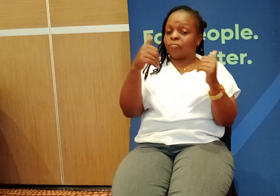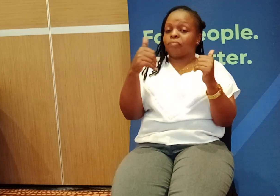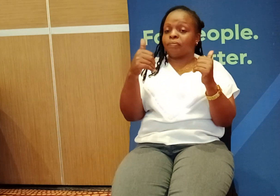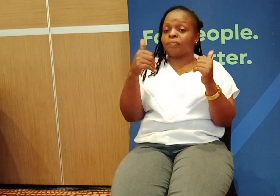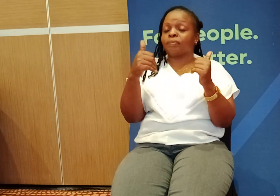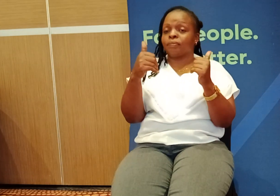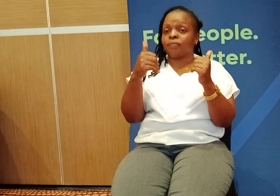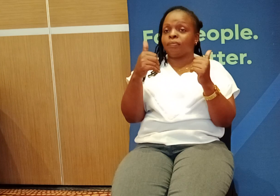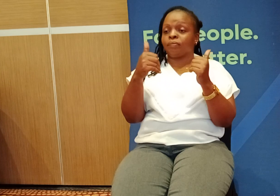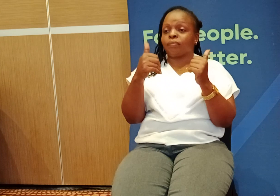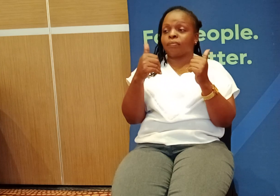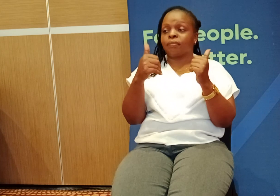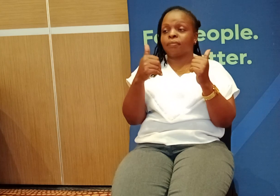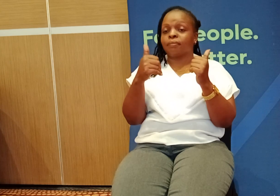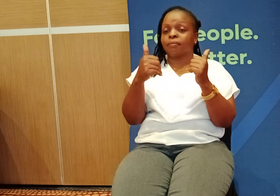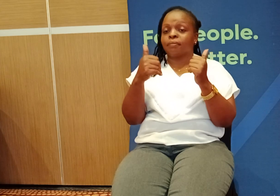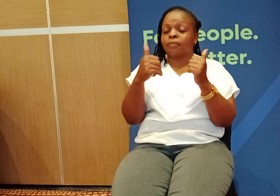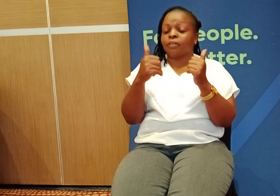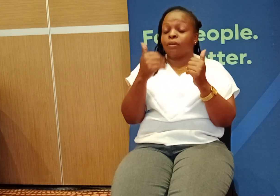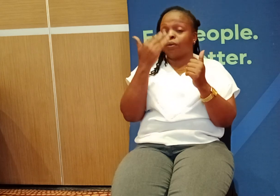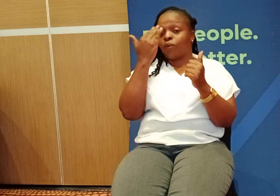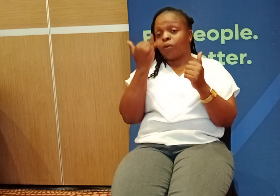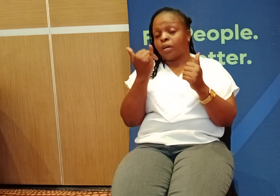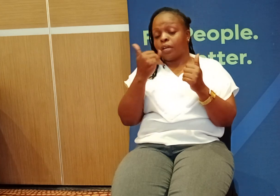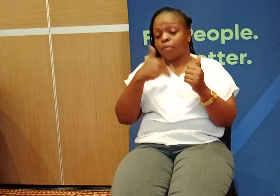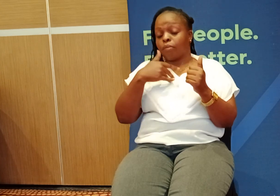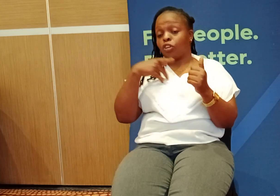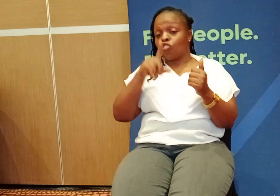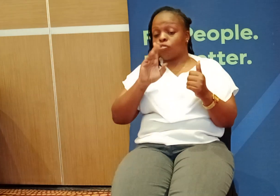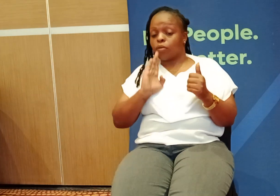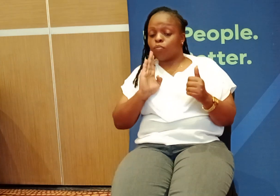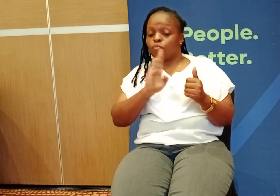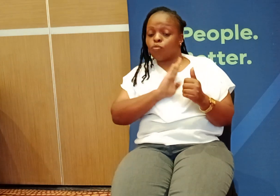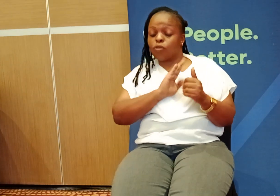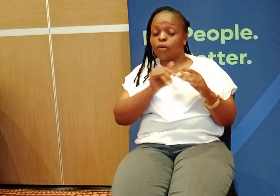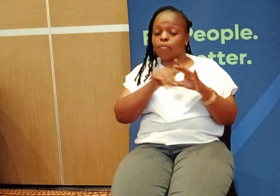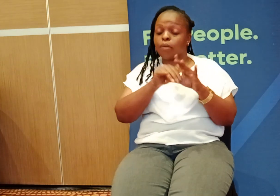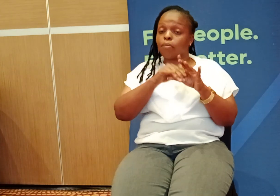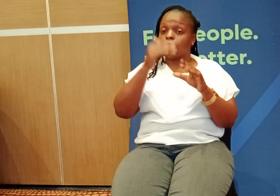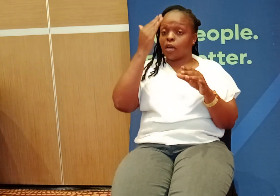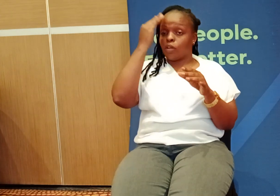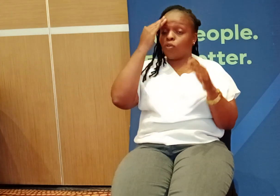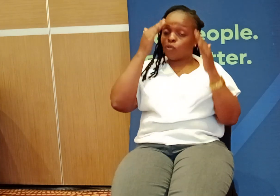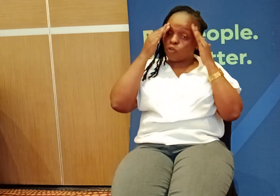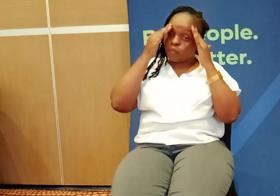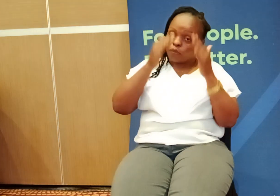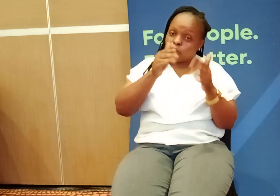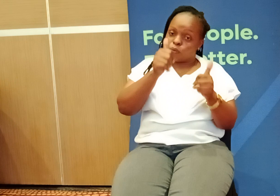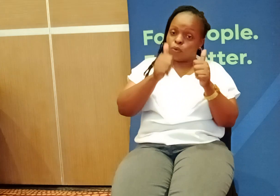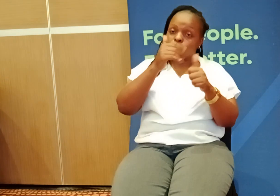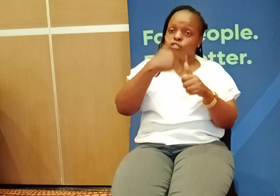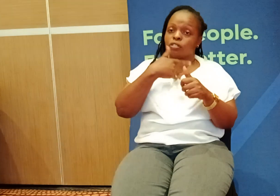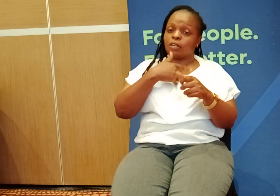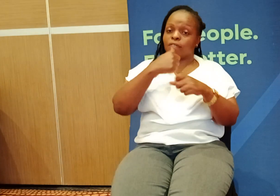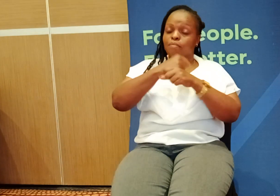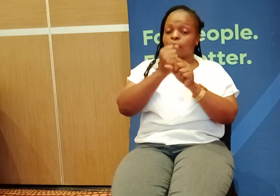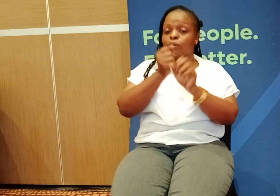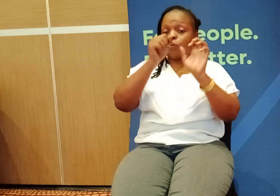patient, right? And because I'm your board member, I know the commitments you've made. So we will use the omni-channel